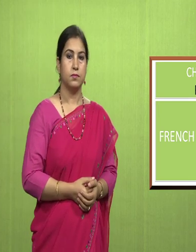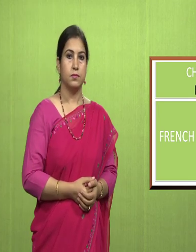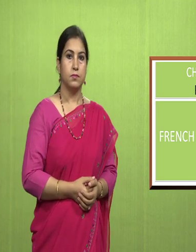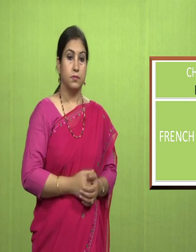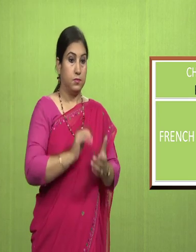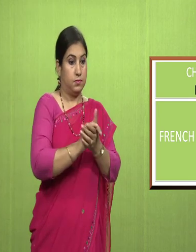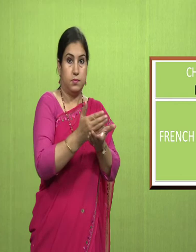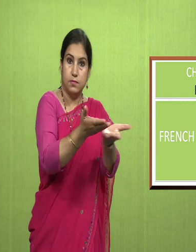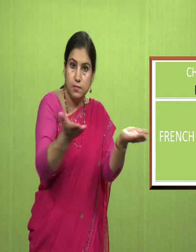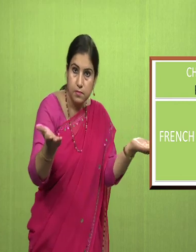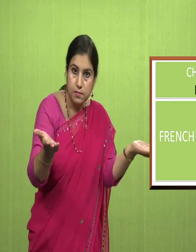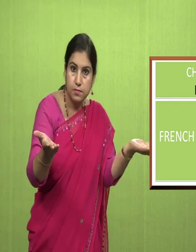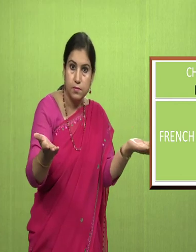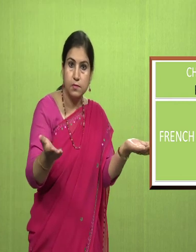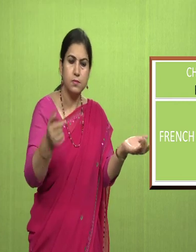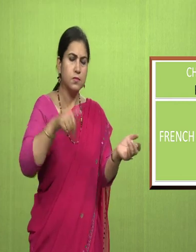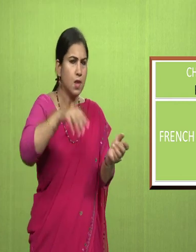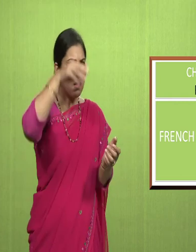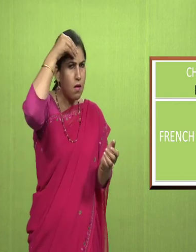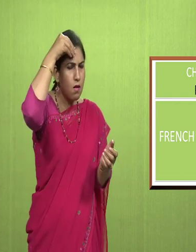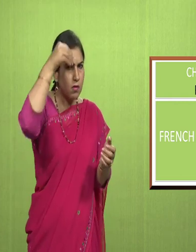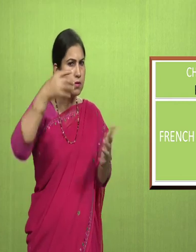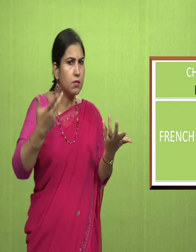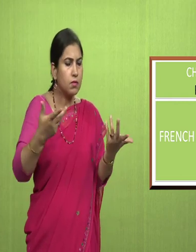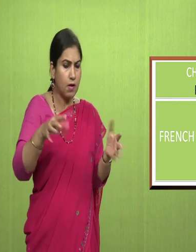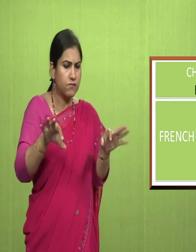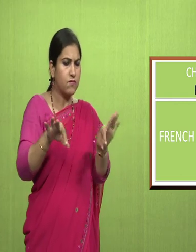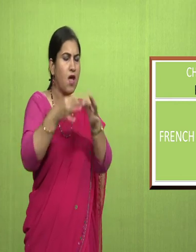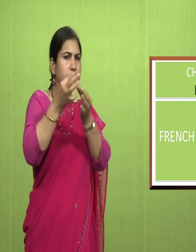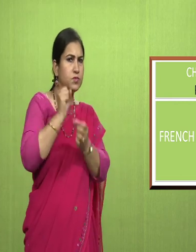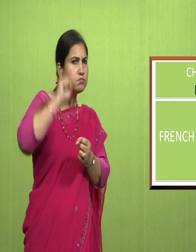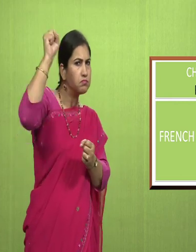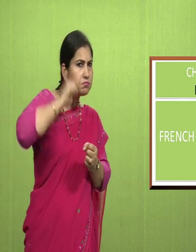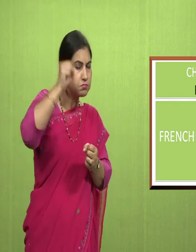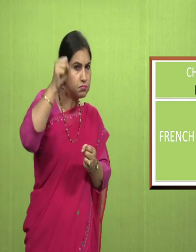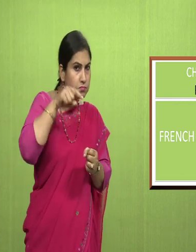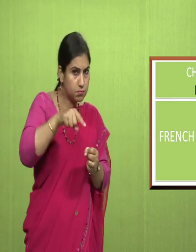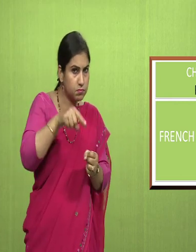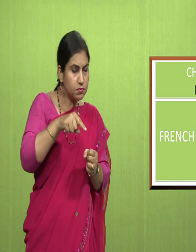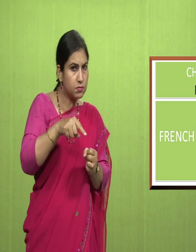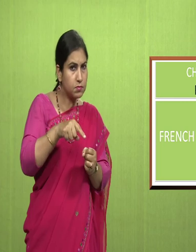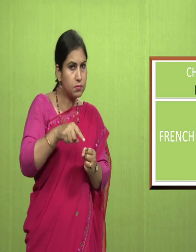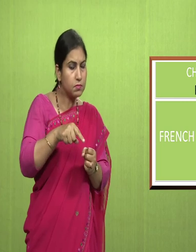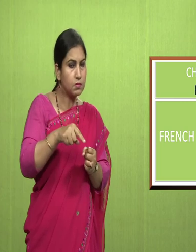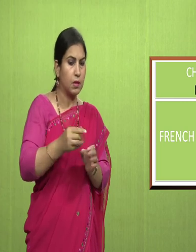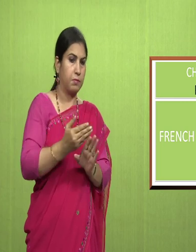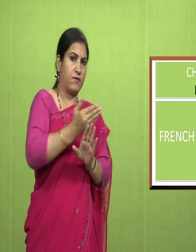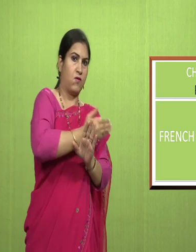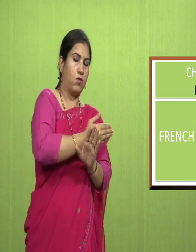Dear learners, before we learn about the French Revolution, let us quickly